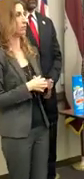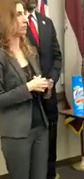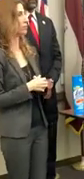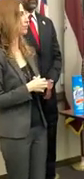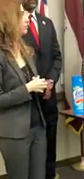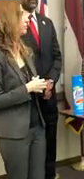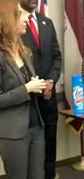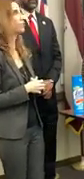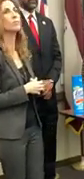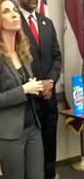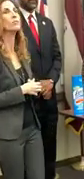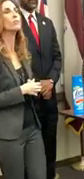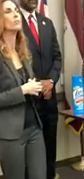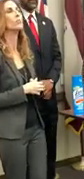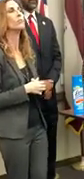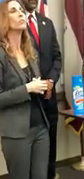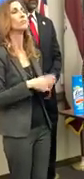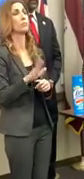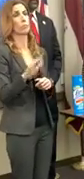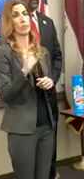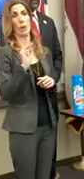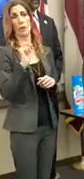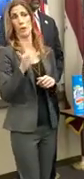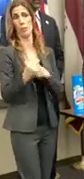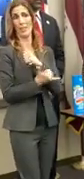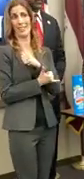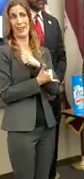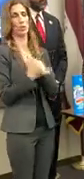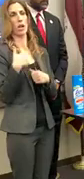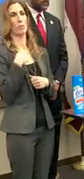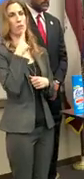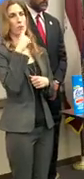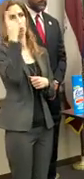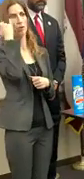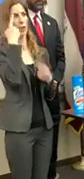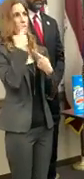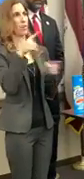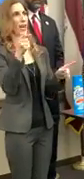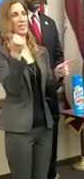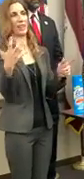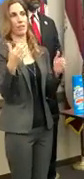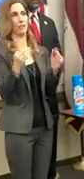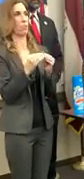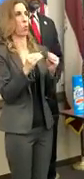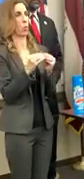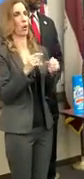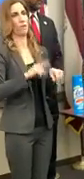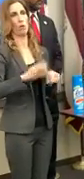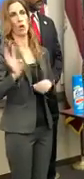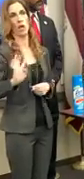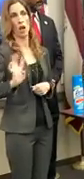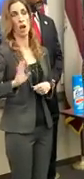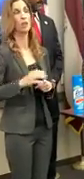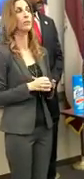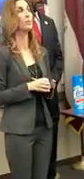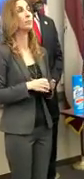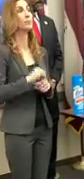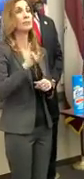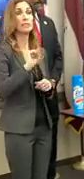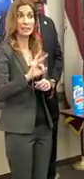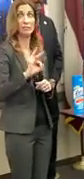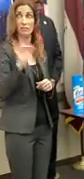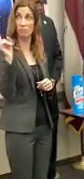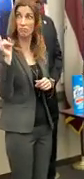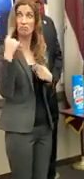I am not aware from Montgomery County that they're going to announce anything new at 4 o'clock. If they are, then that has